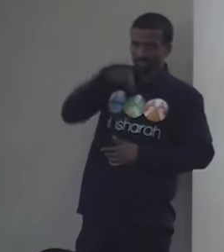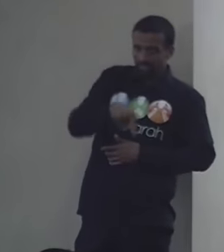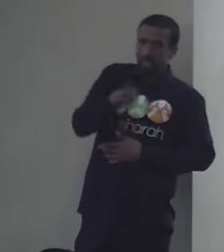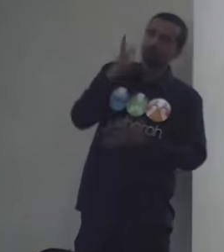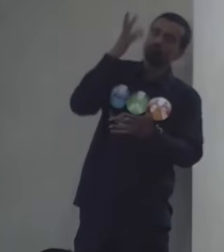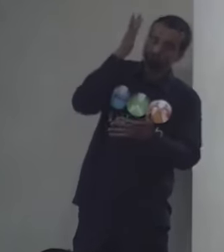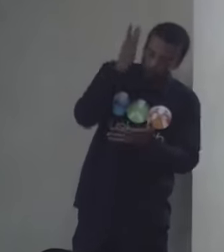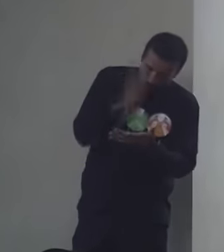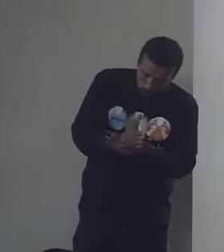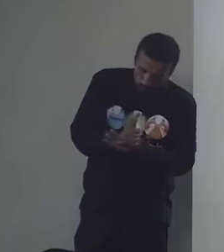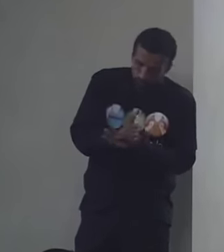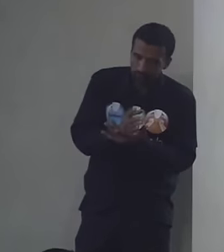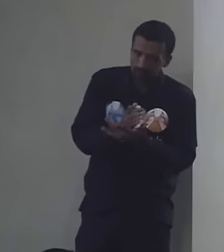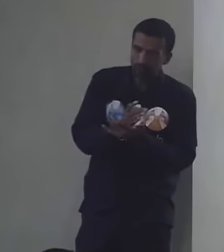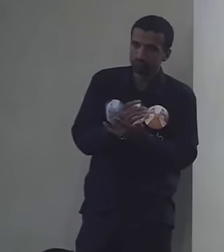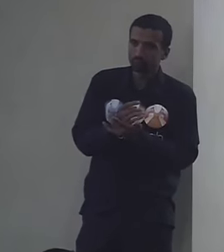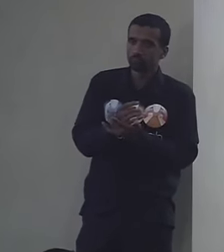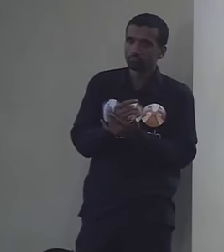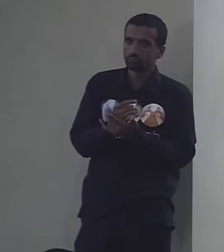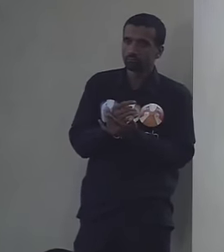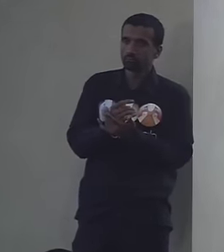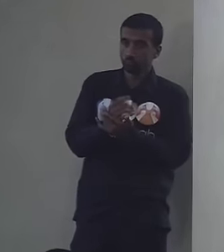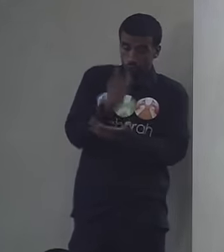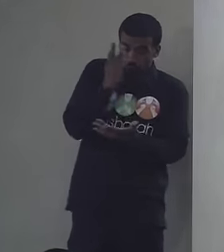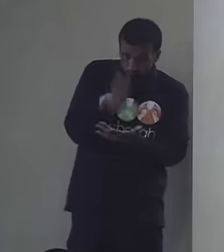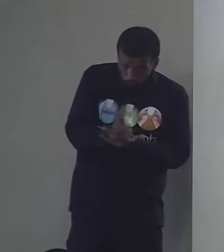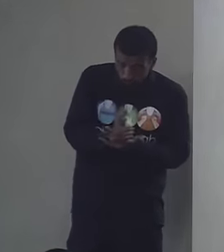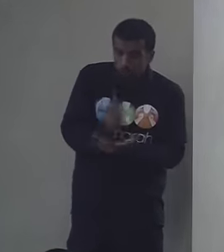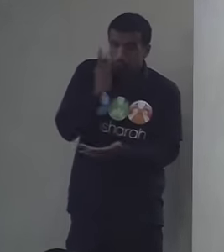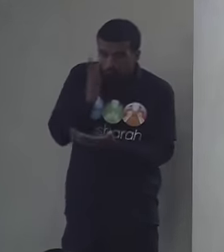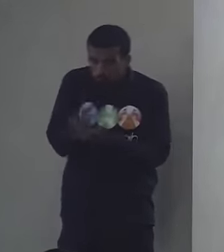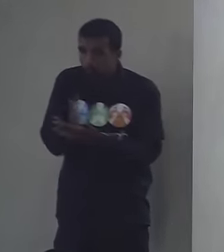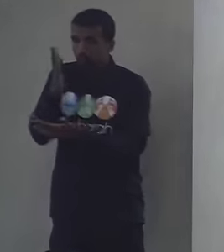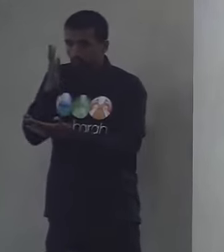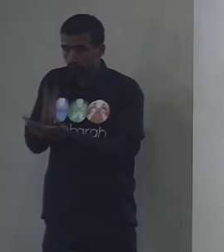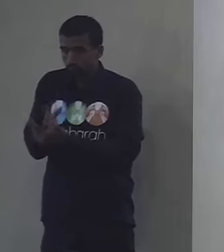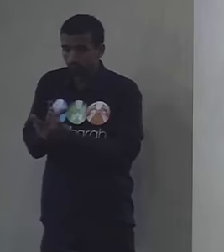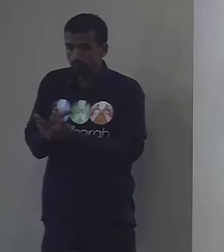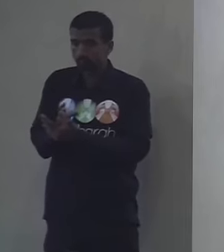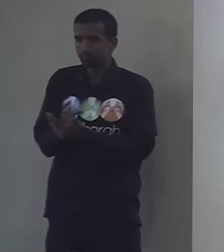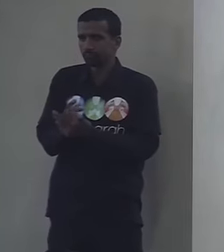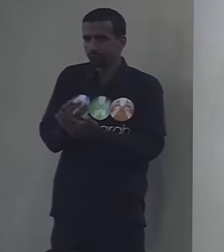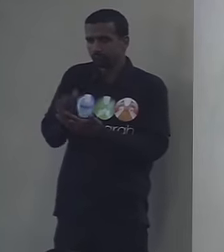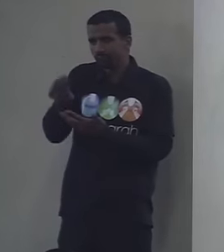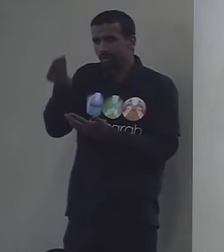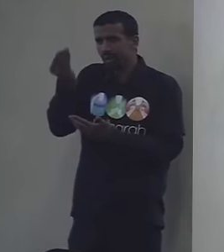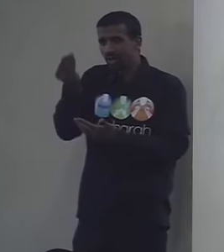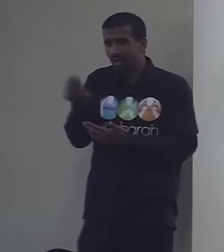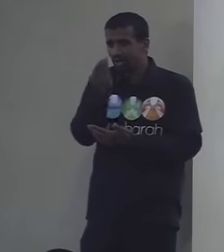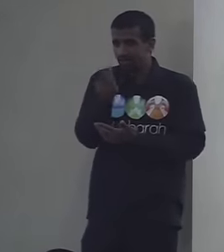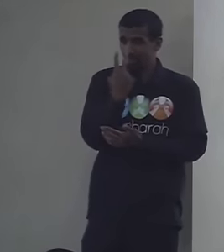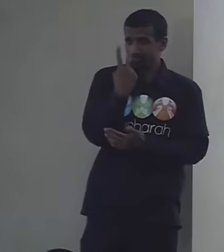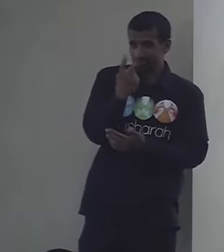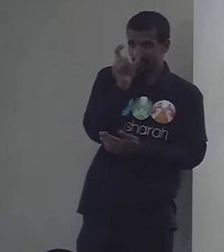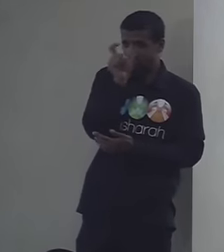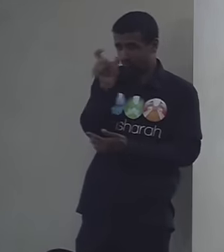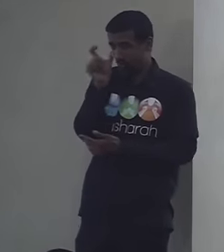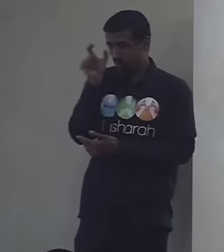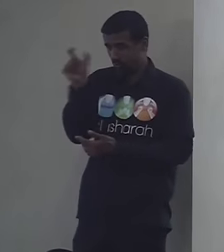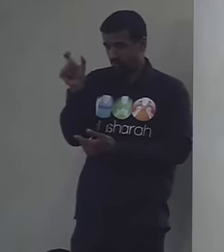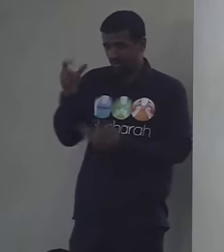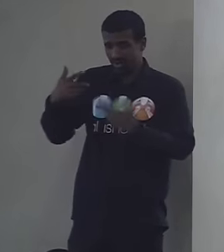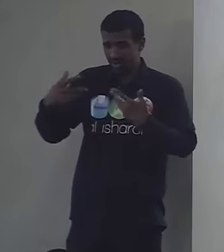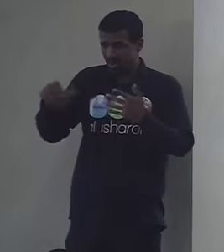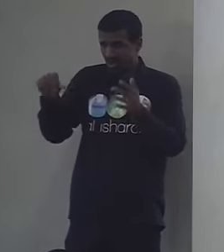ilm al-yaqeen, ayn al-yaqeen, haqq al-yaqeen. When you have an idafa, two words like that, then you put an of in between them. But that's hard to understand